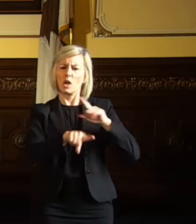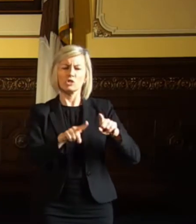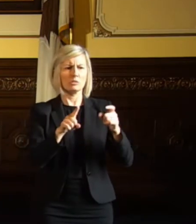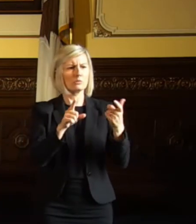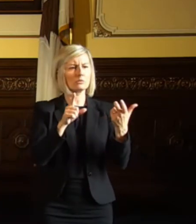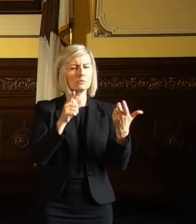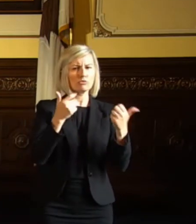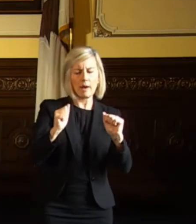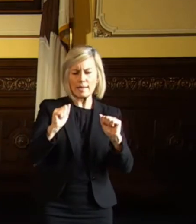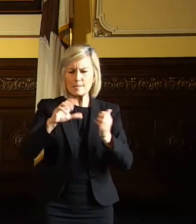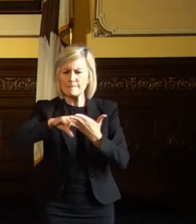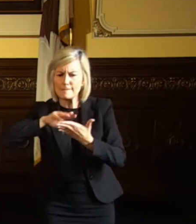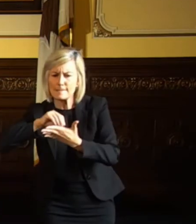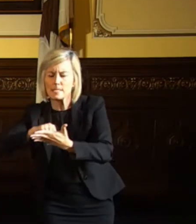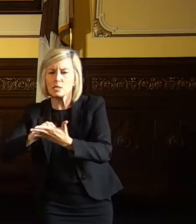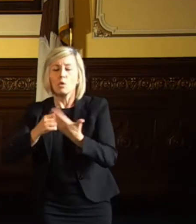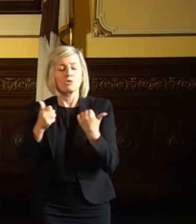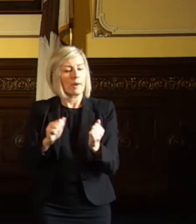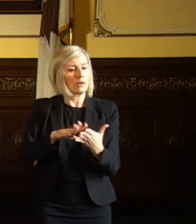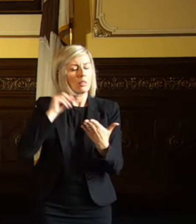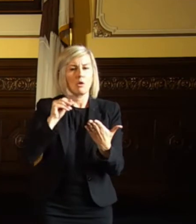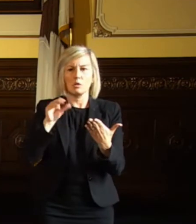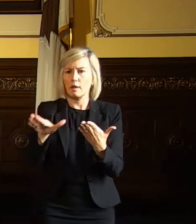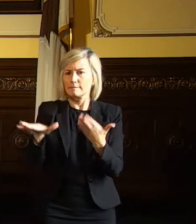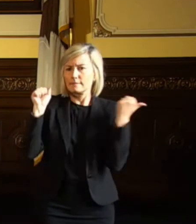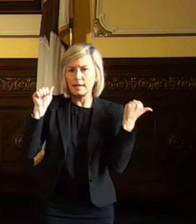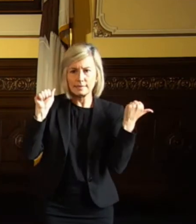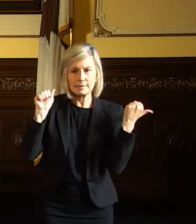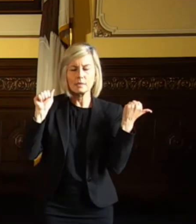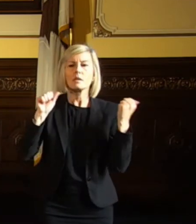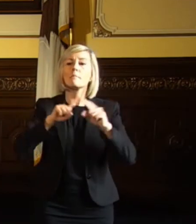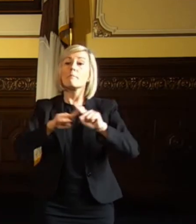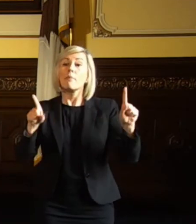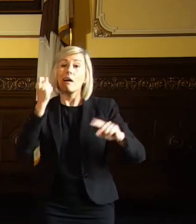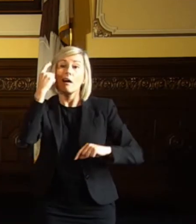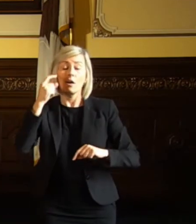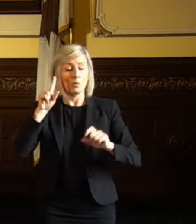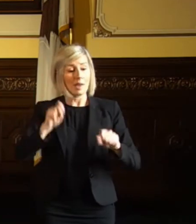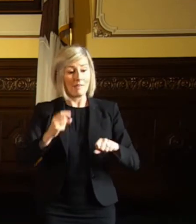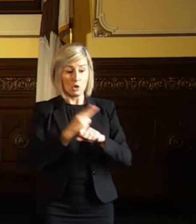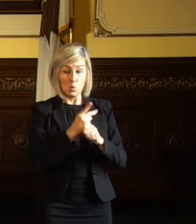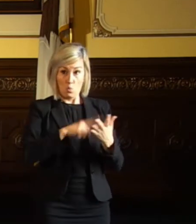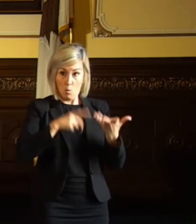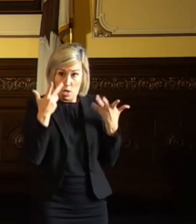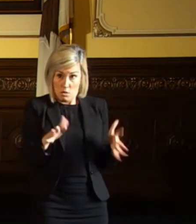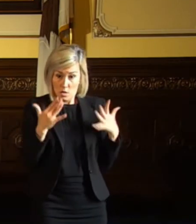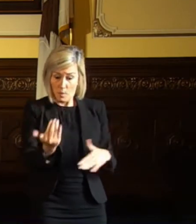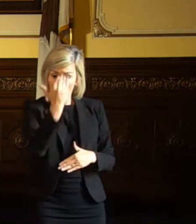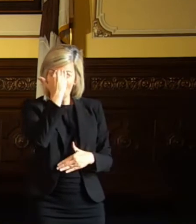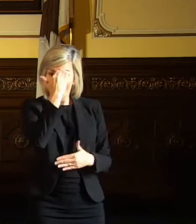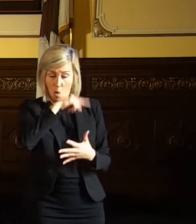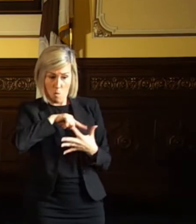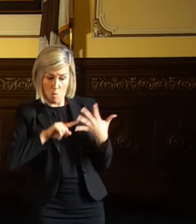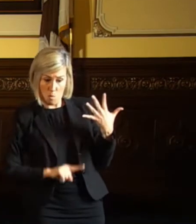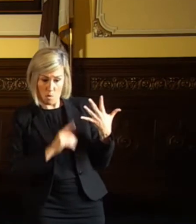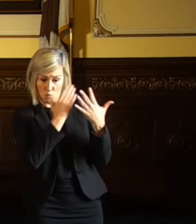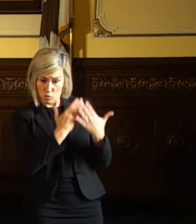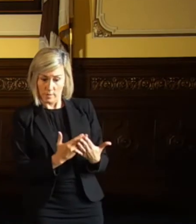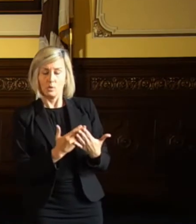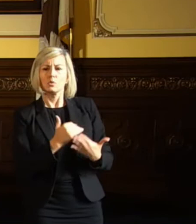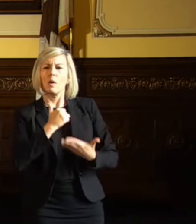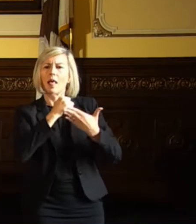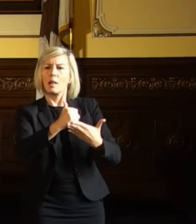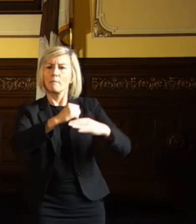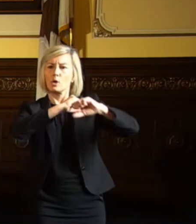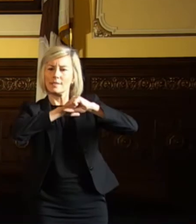more. We're trying to learn them as quickly as we can, but we must use what we do know to be true to help protect ourselves